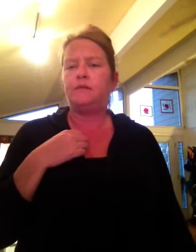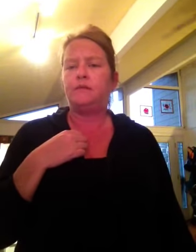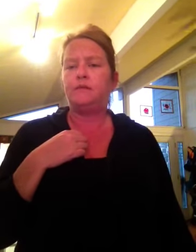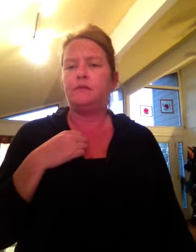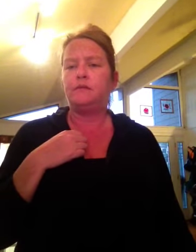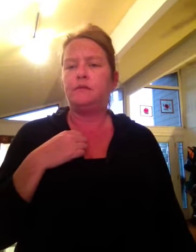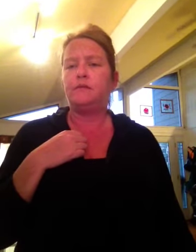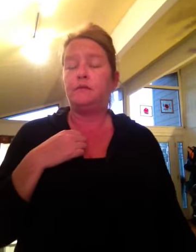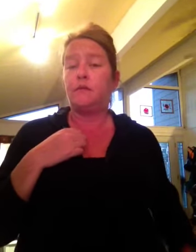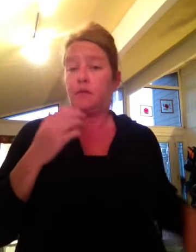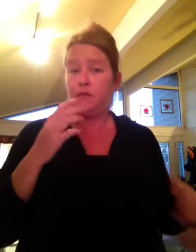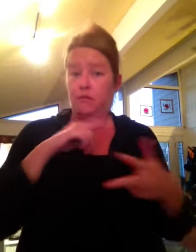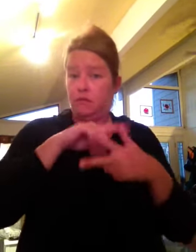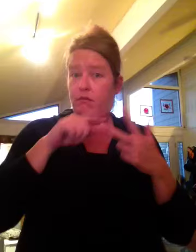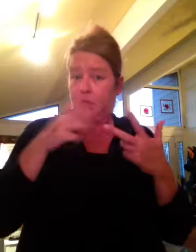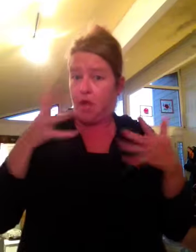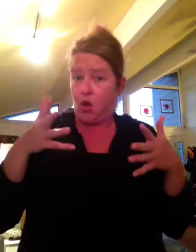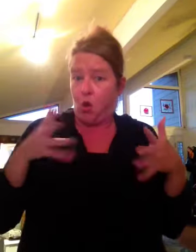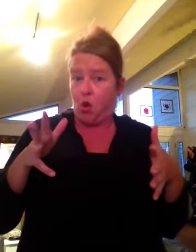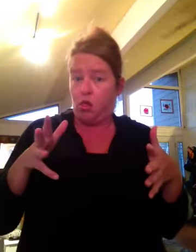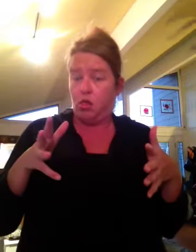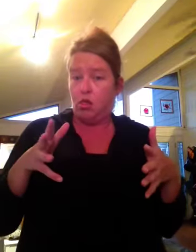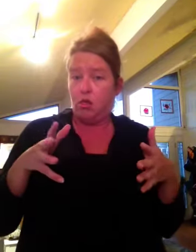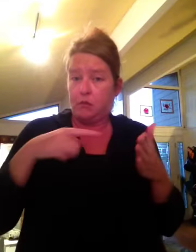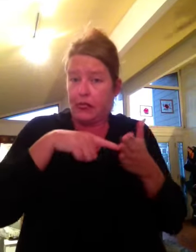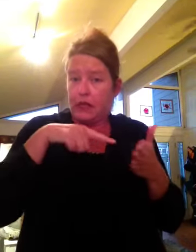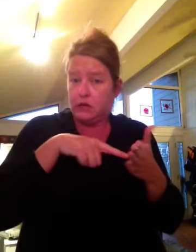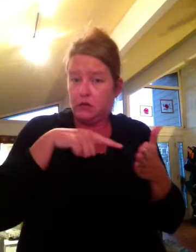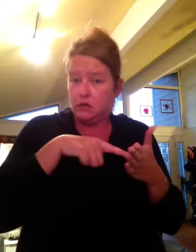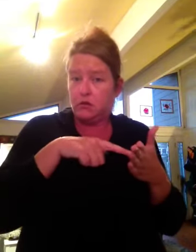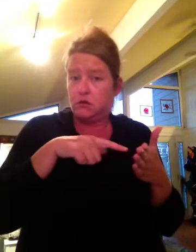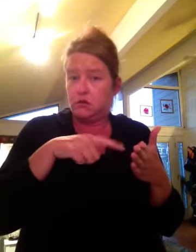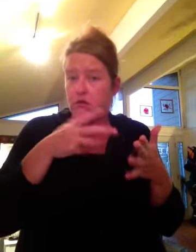And is that all the expenses you have for on a monthly basis?